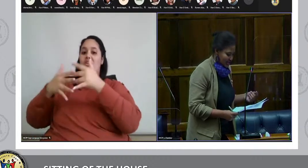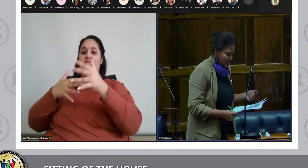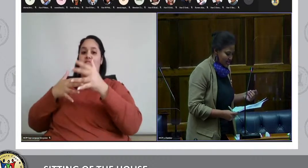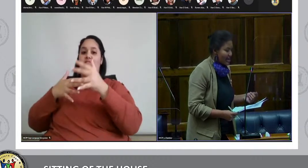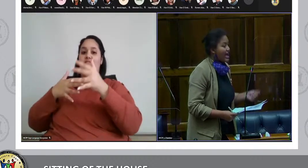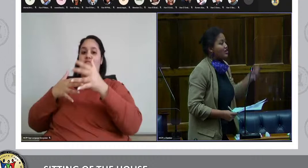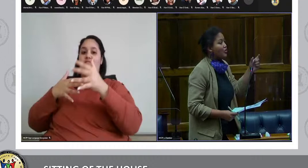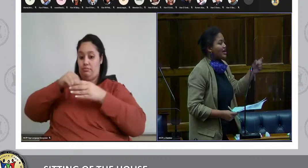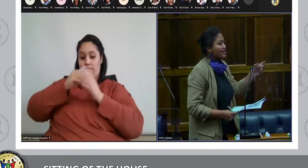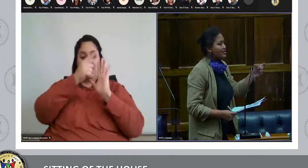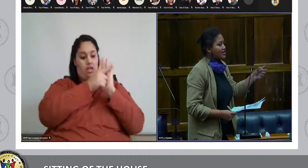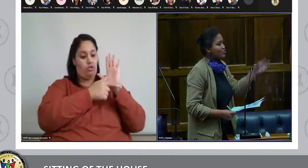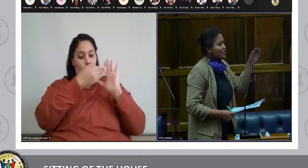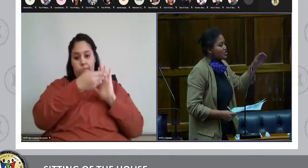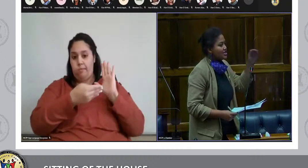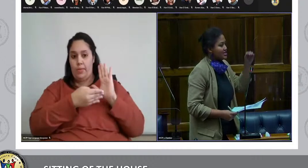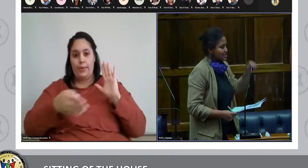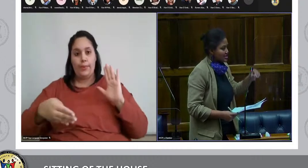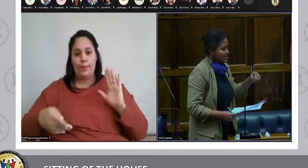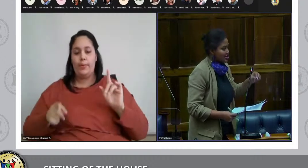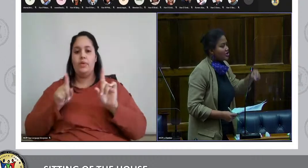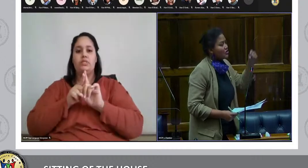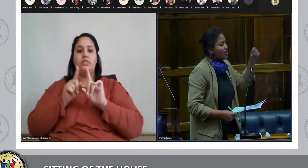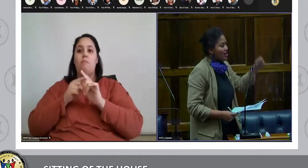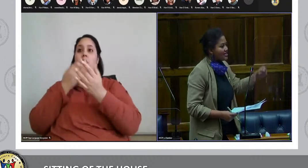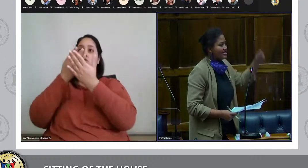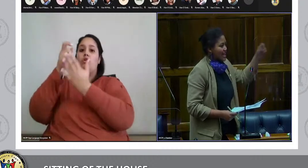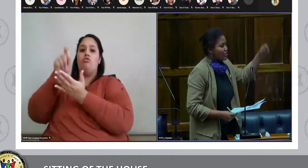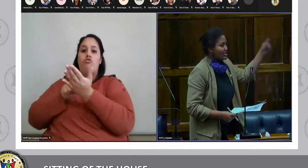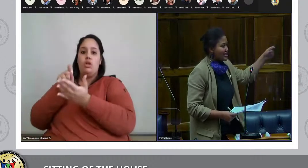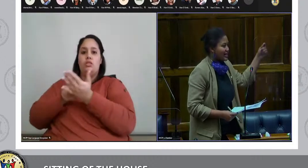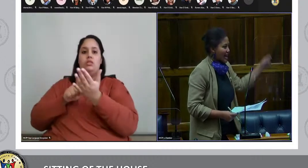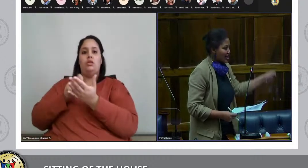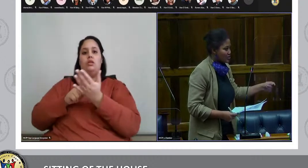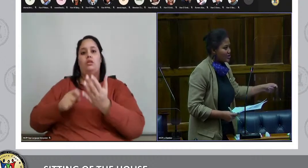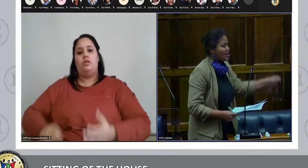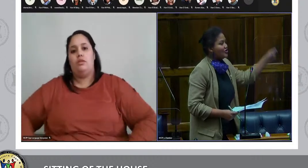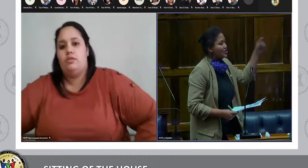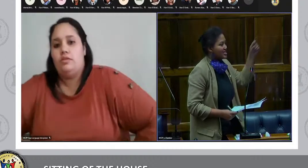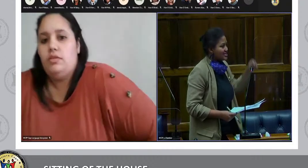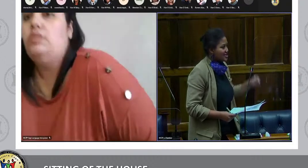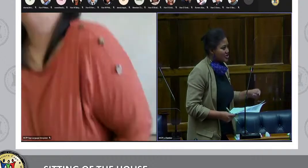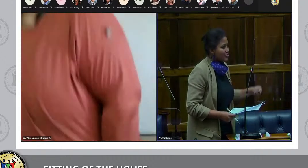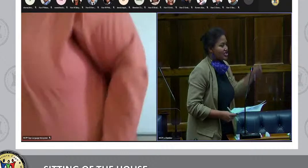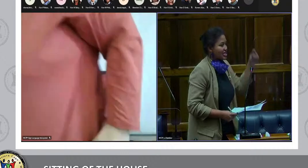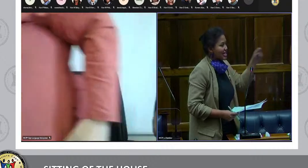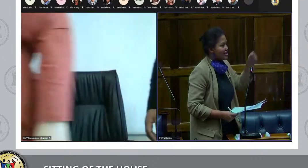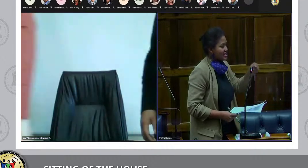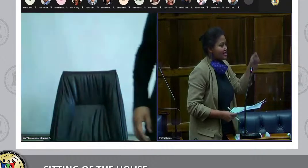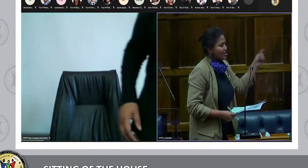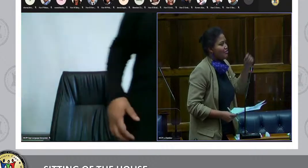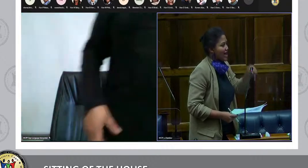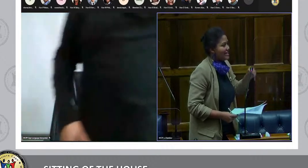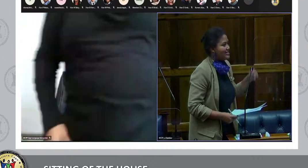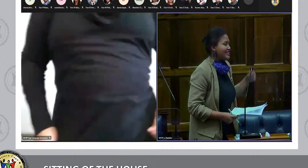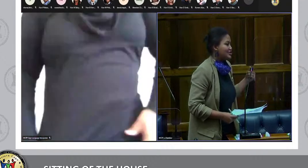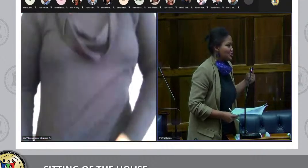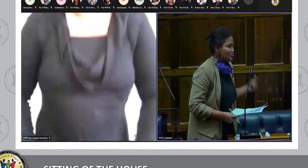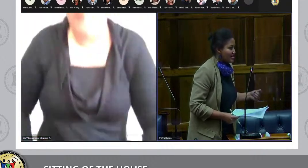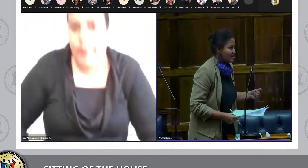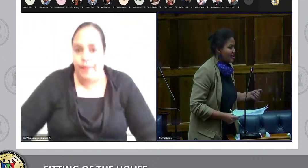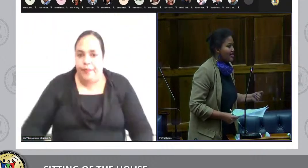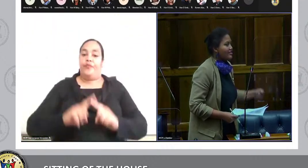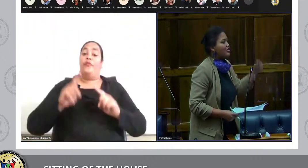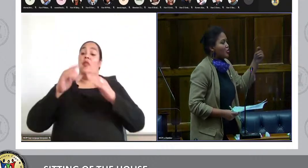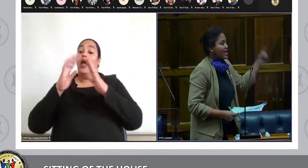the legislature, and when the motion is written to ask that particular House for a decision which that House is not mandated